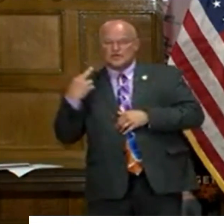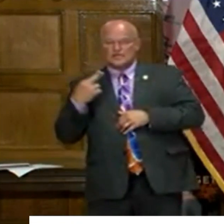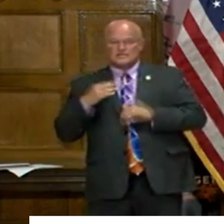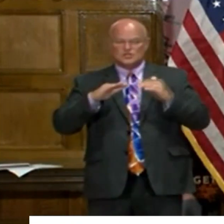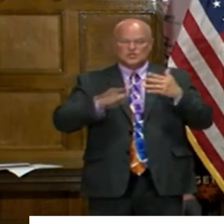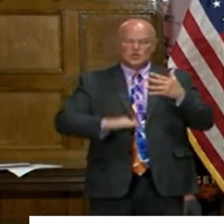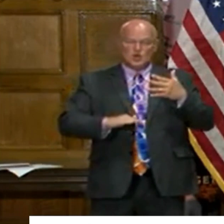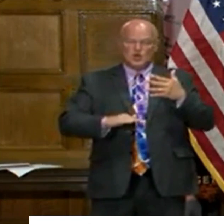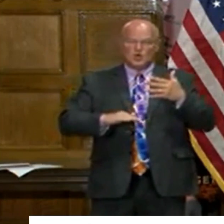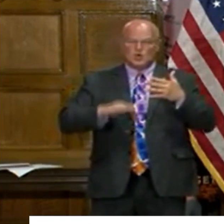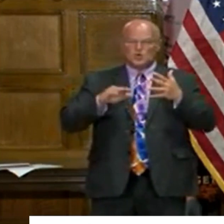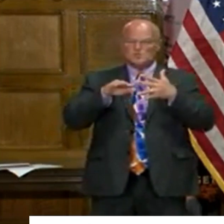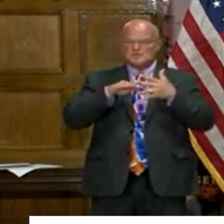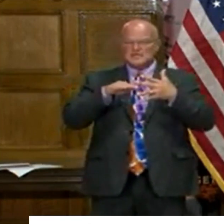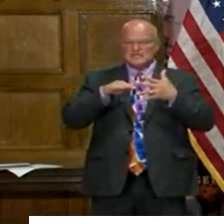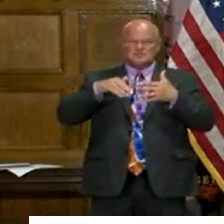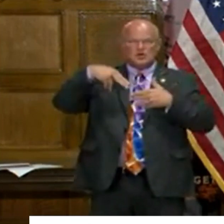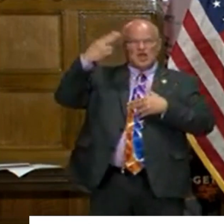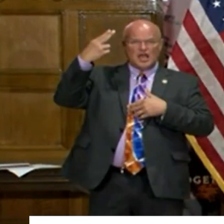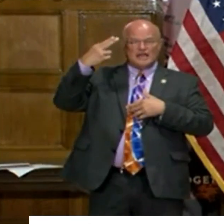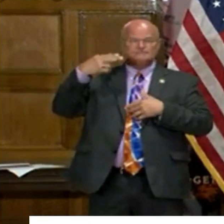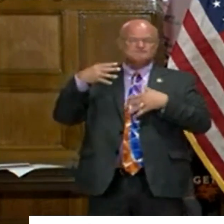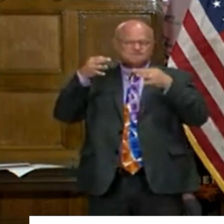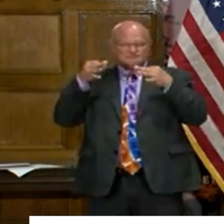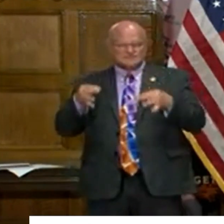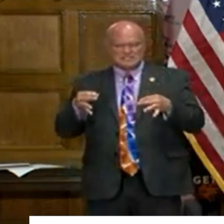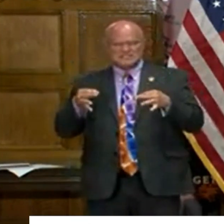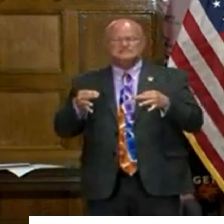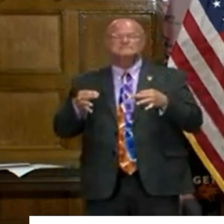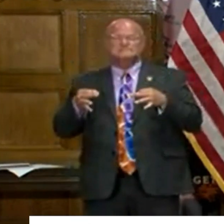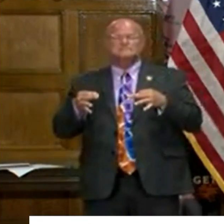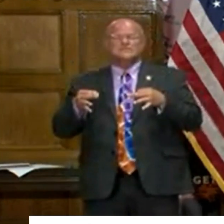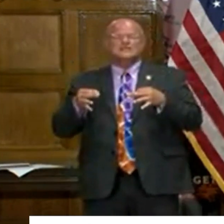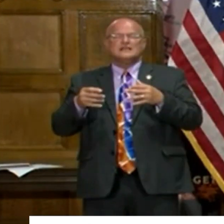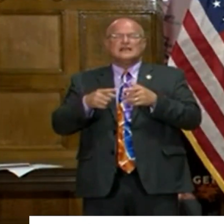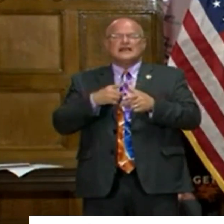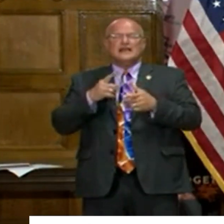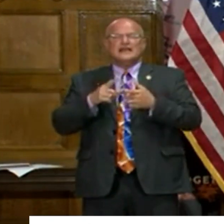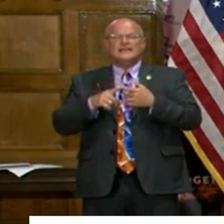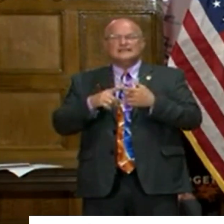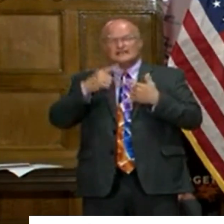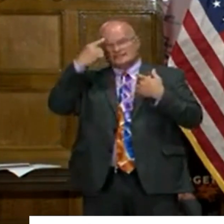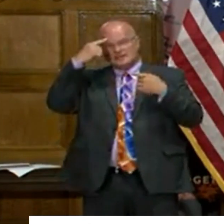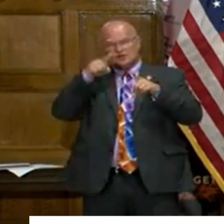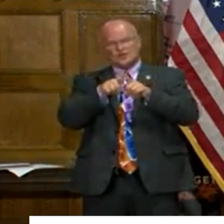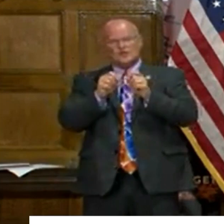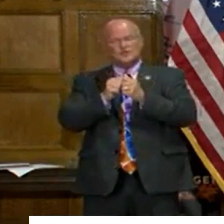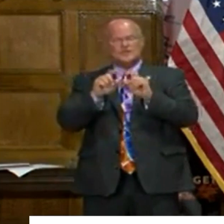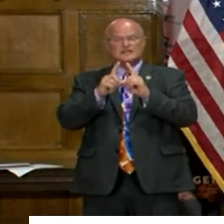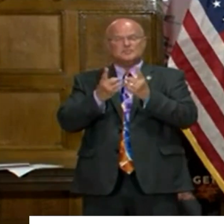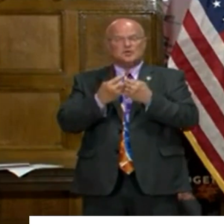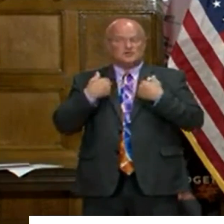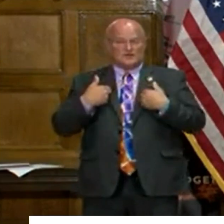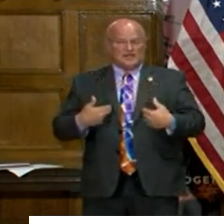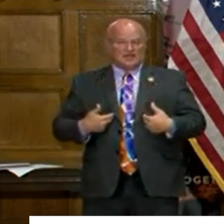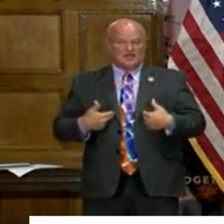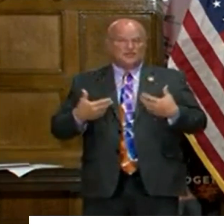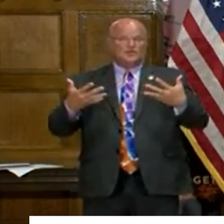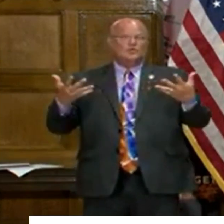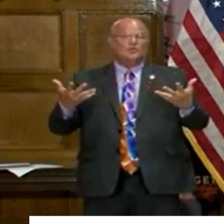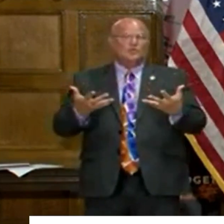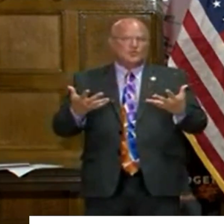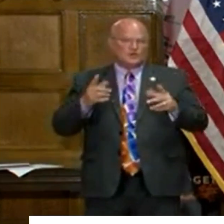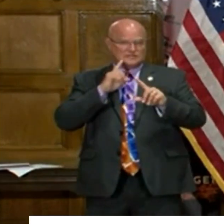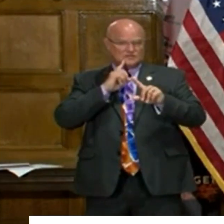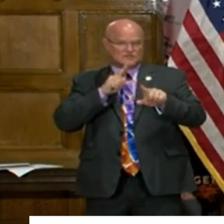low, moderate, or high risk, and make a decision in conjunction with the Department of Health as to what the response is. So